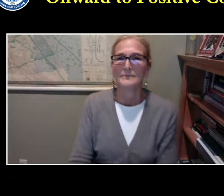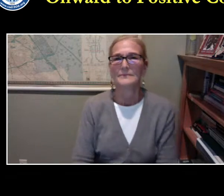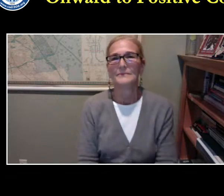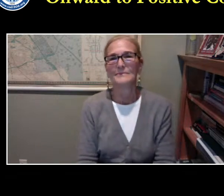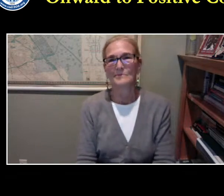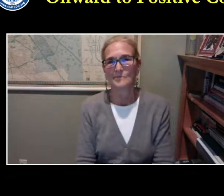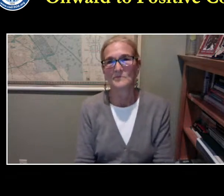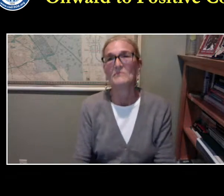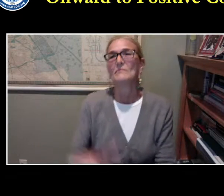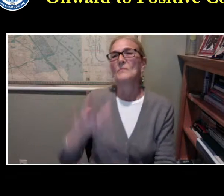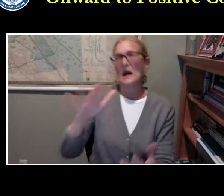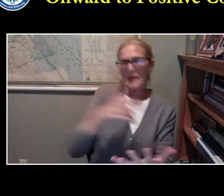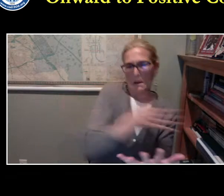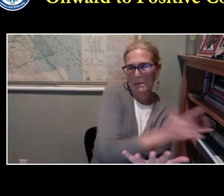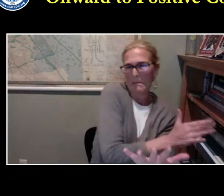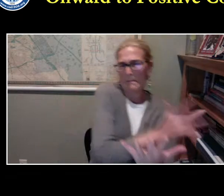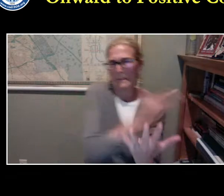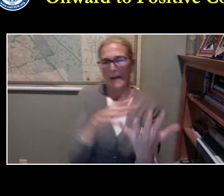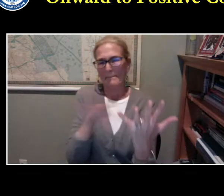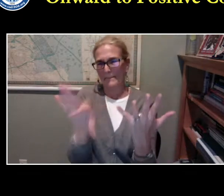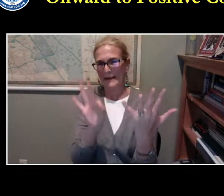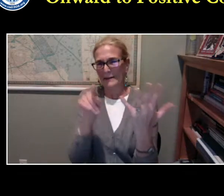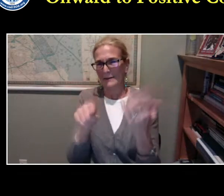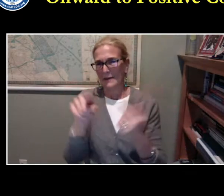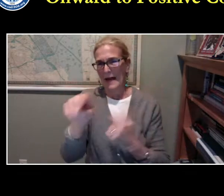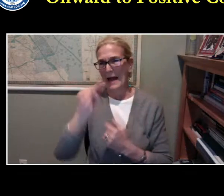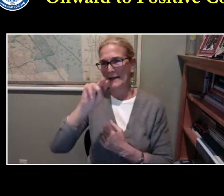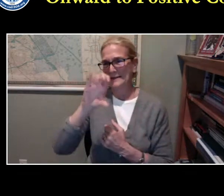or acquiring natural language.